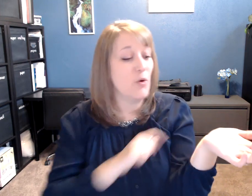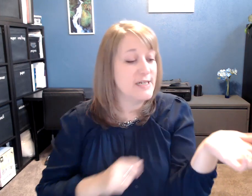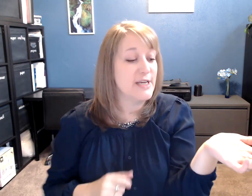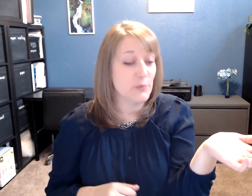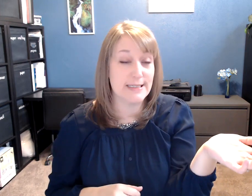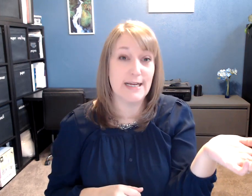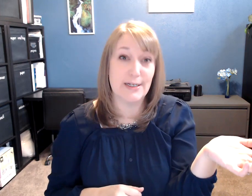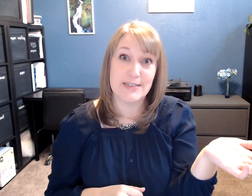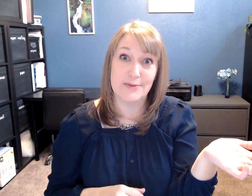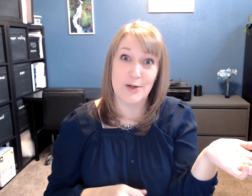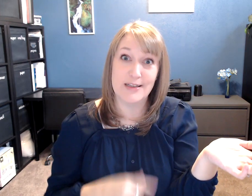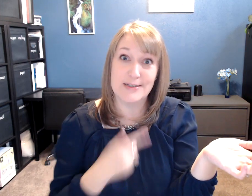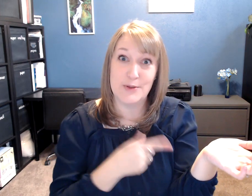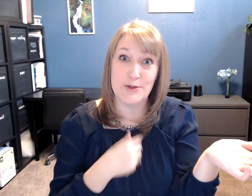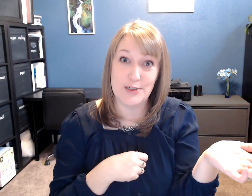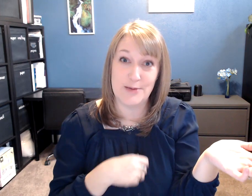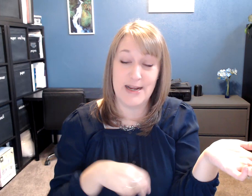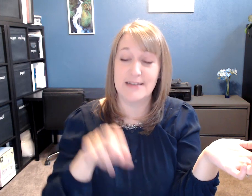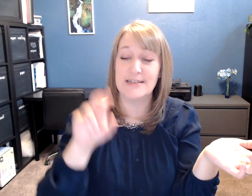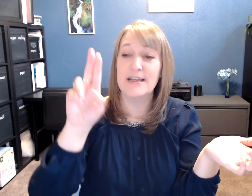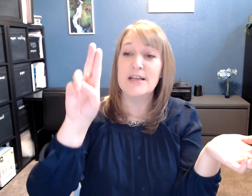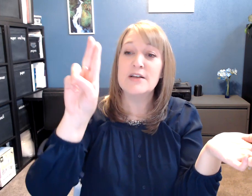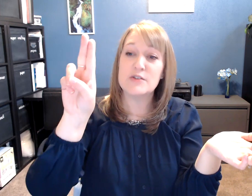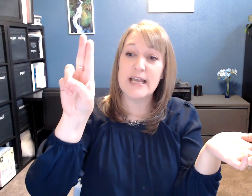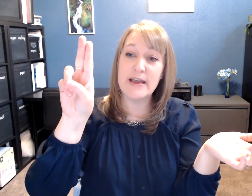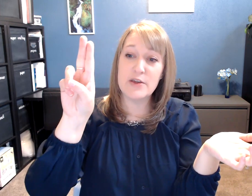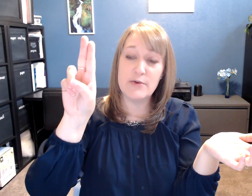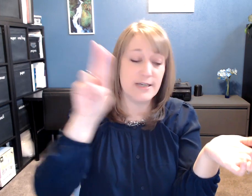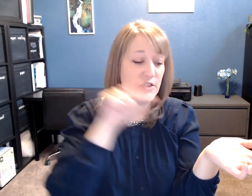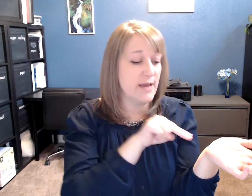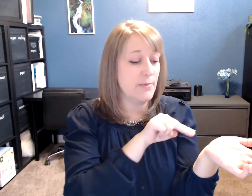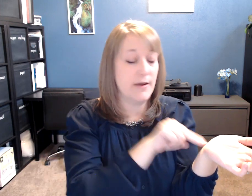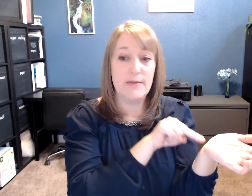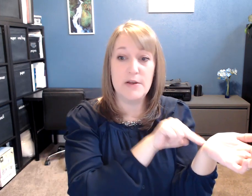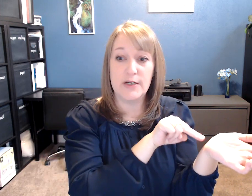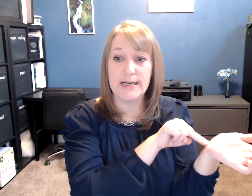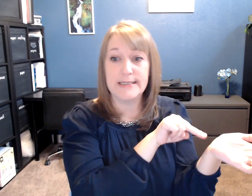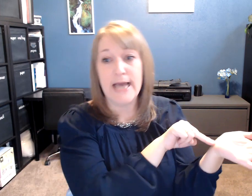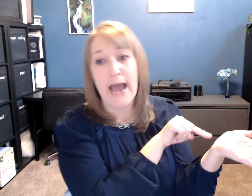pointing your wrist at yourself more or less with your non-dominant hand. So take that U hand shape and then you're going to